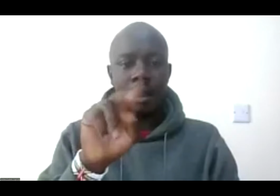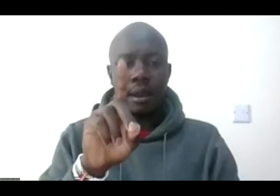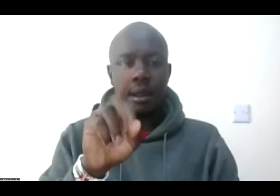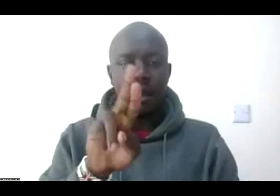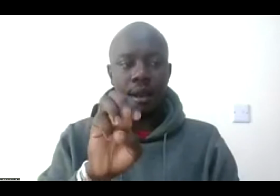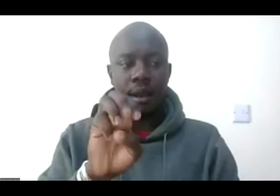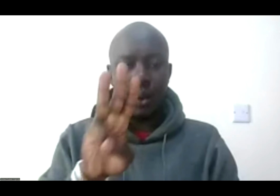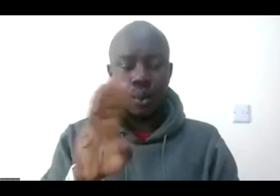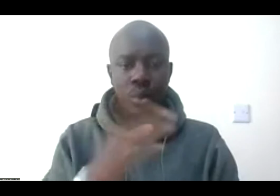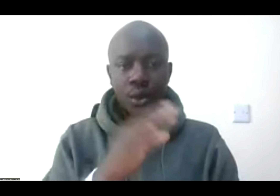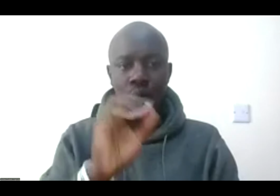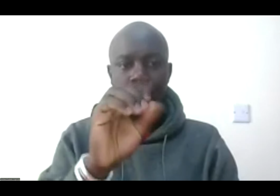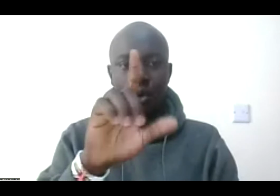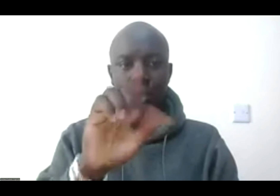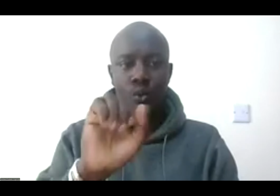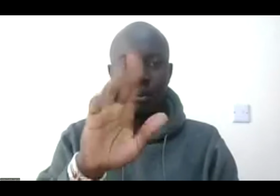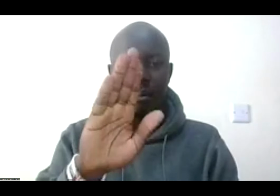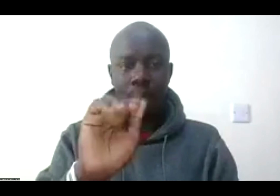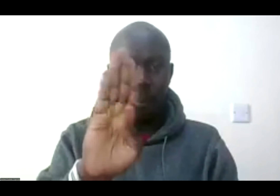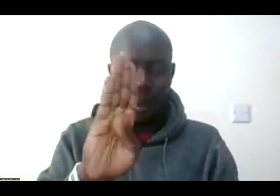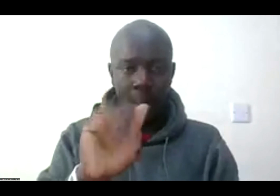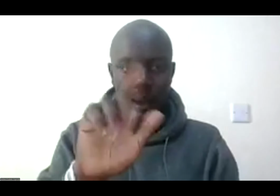My name is Andrew